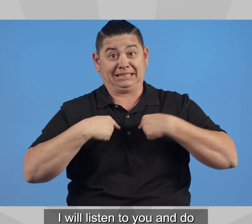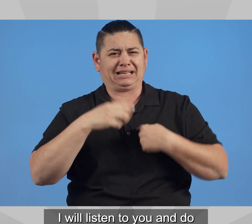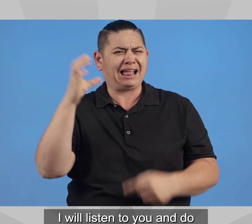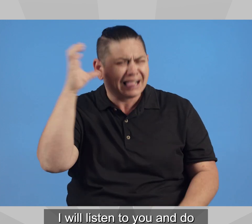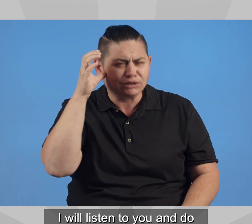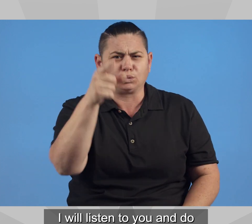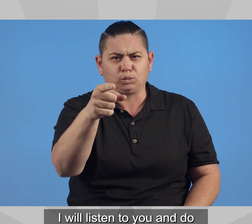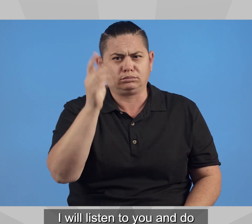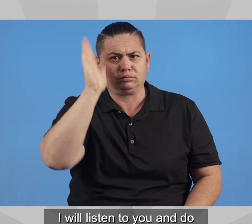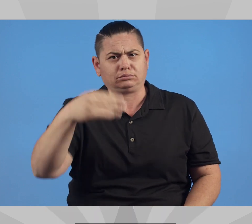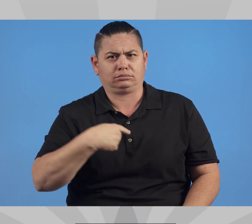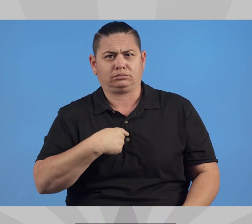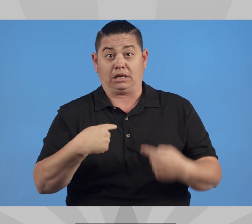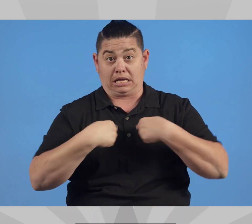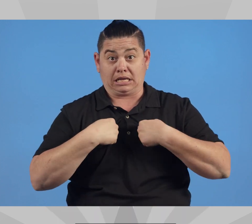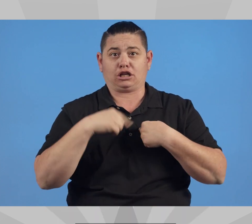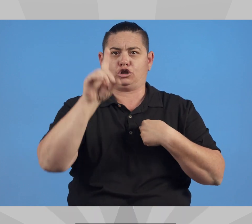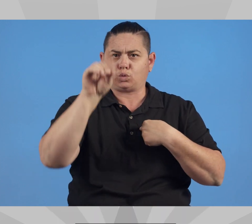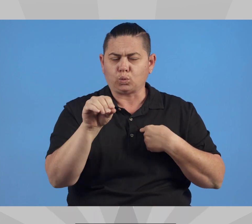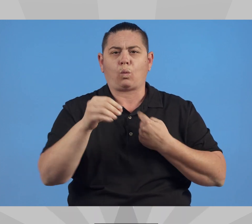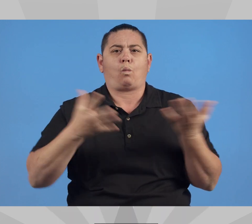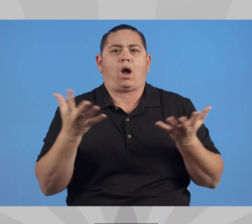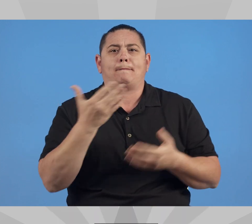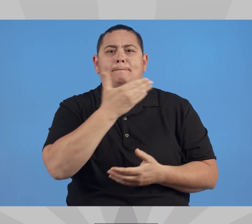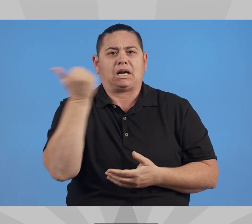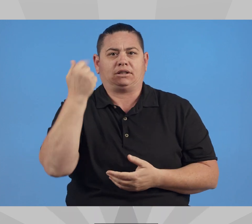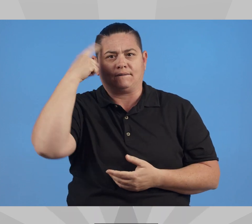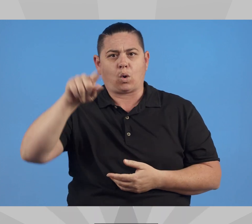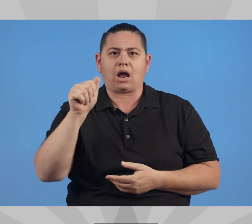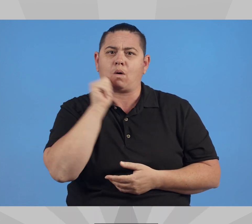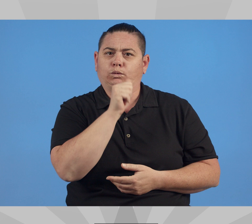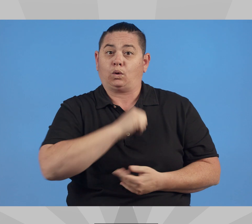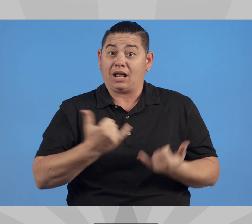for Arizona now and in the future.